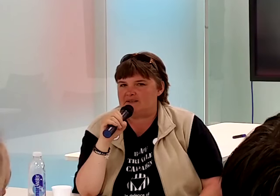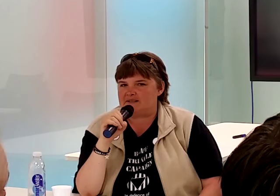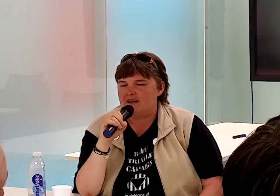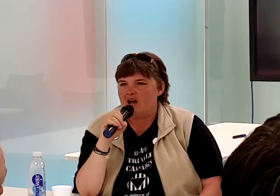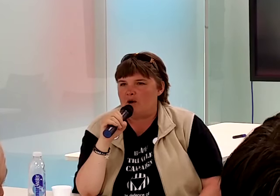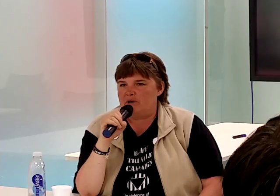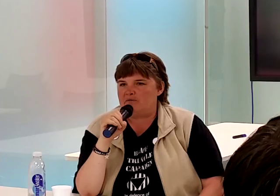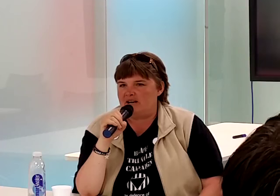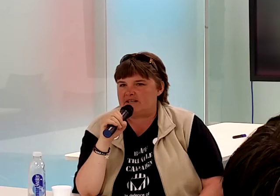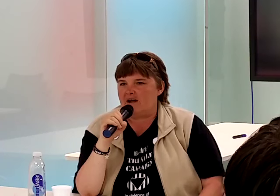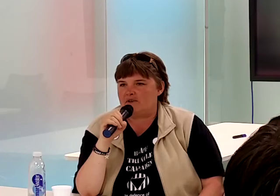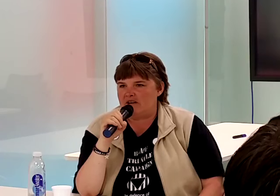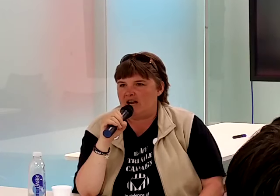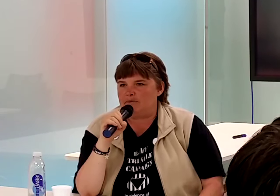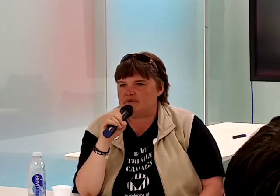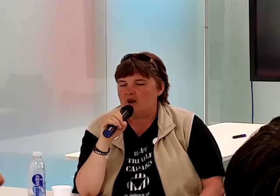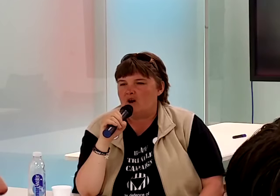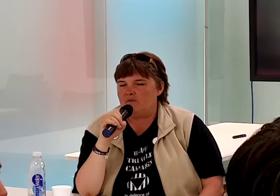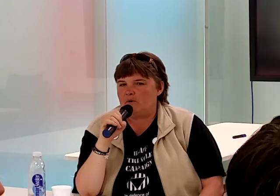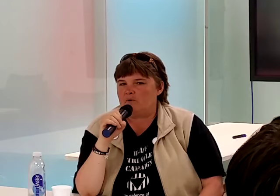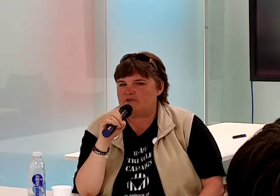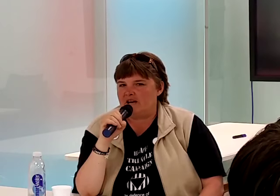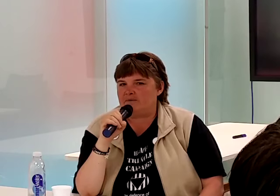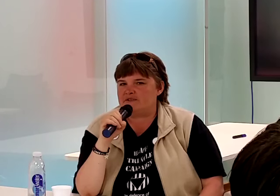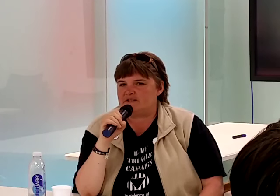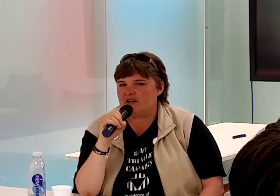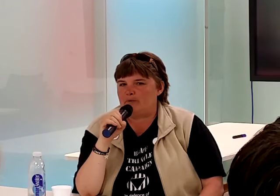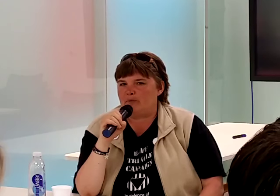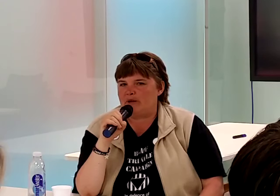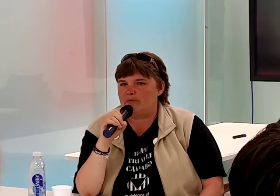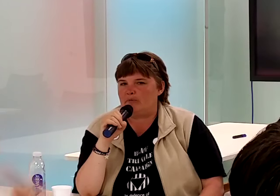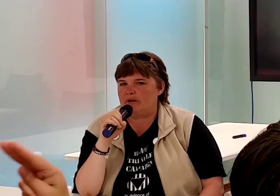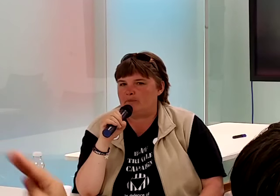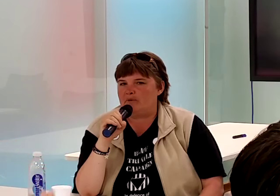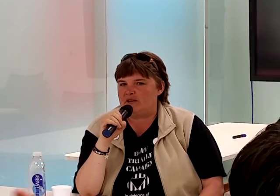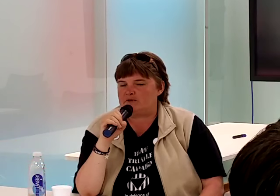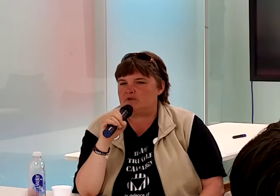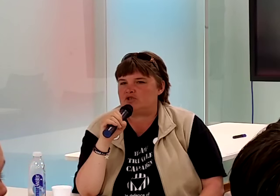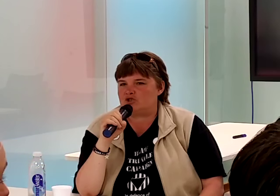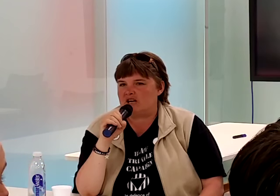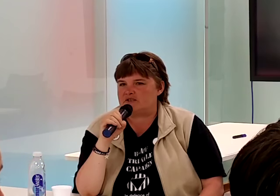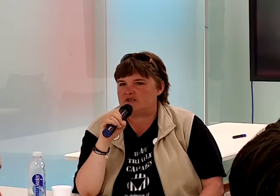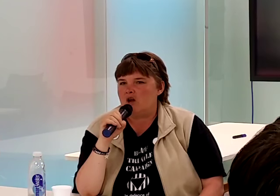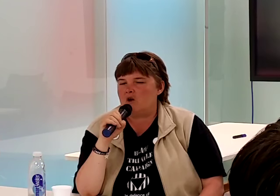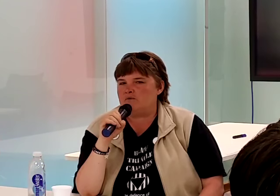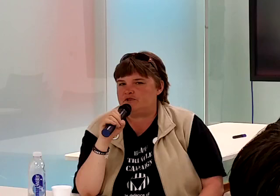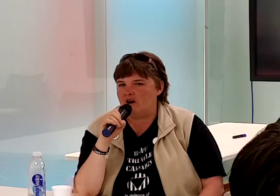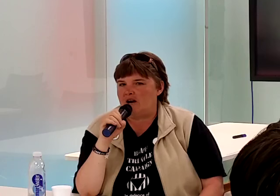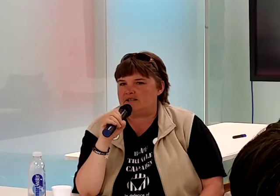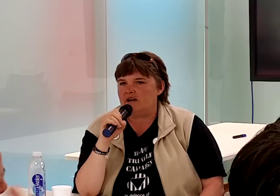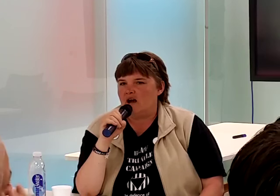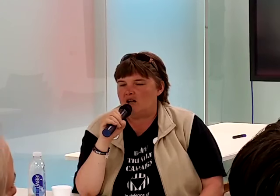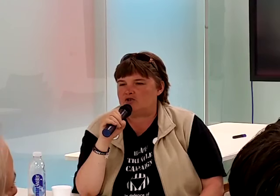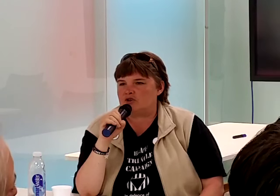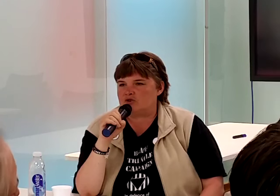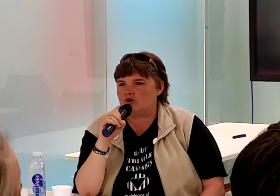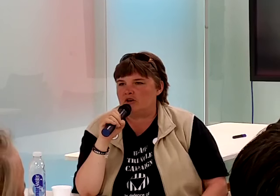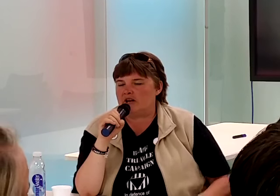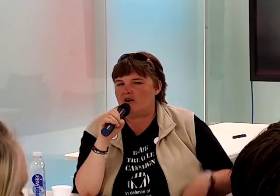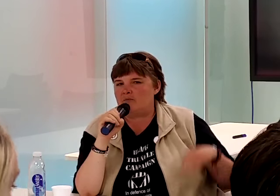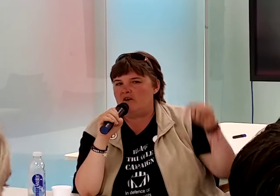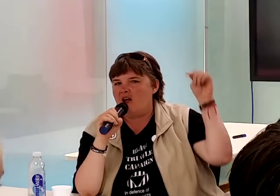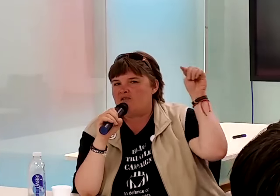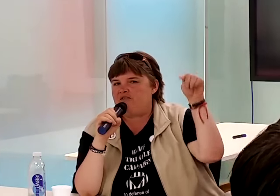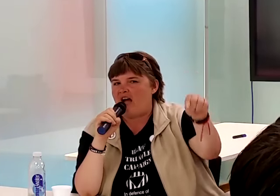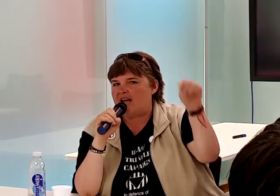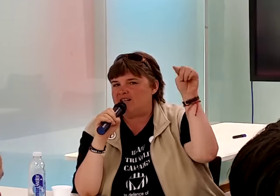that space and we read out the names of all the deaf and disabled people and people in mental distress who've died under a